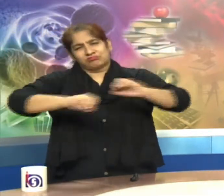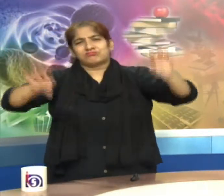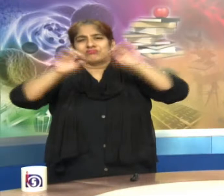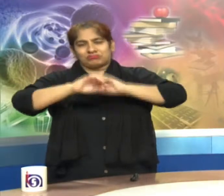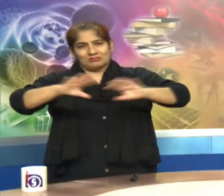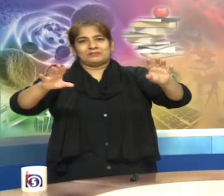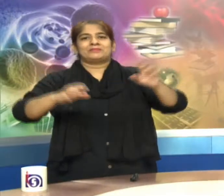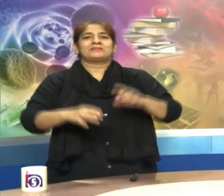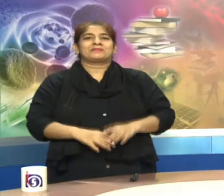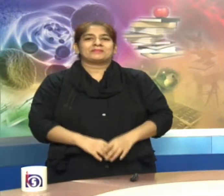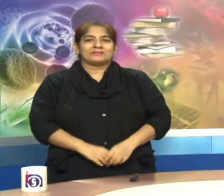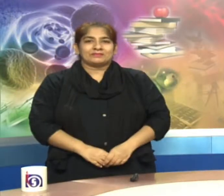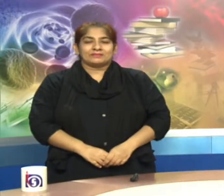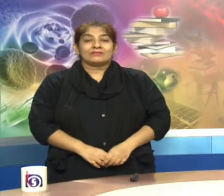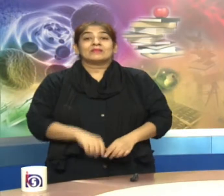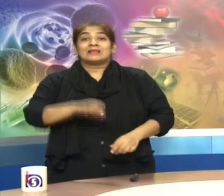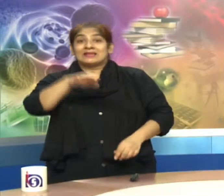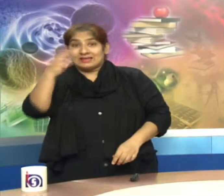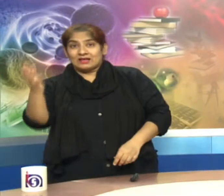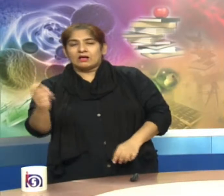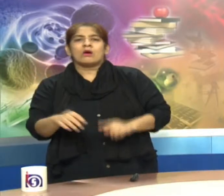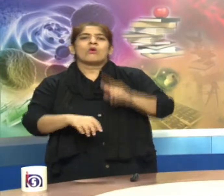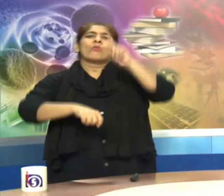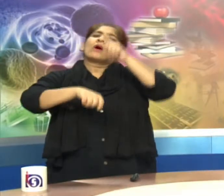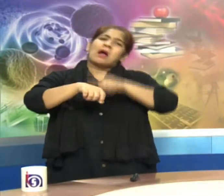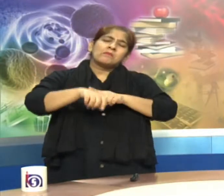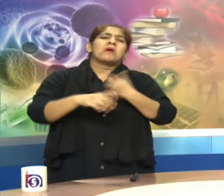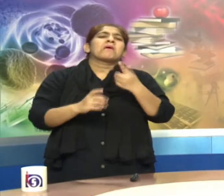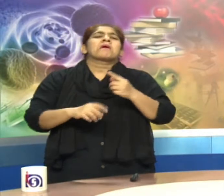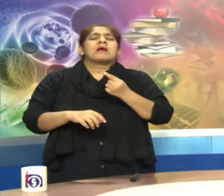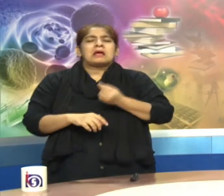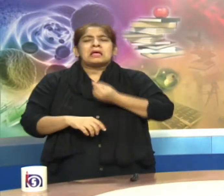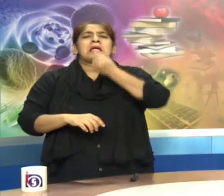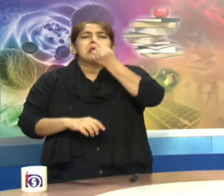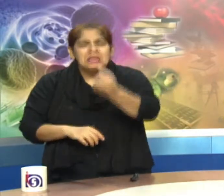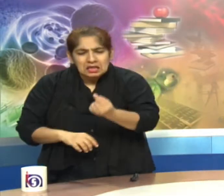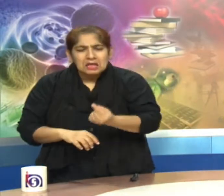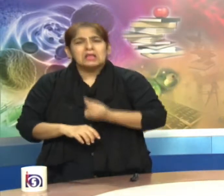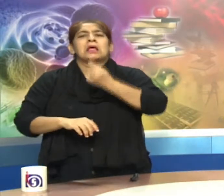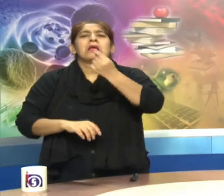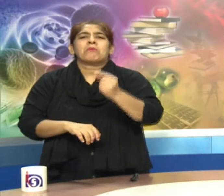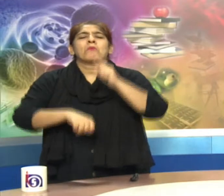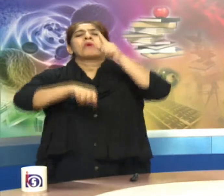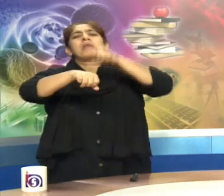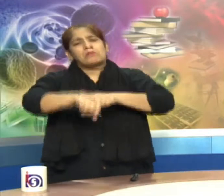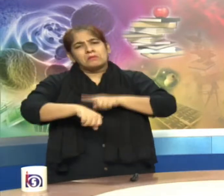occurs many times, and the sales promotion, it is for one time only.